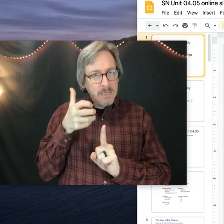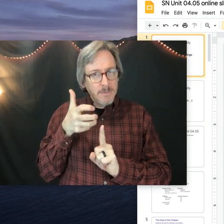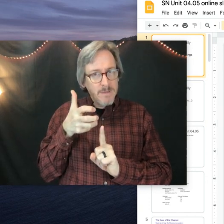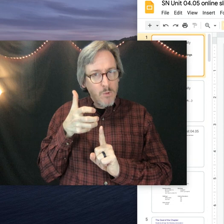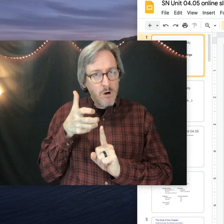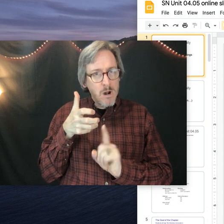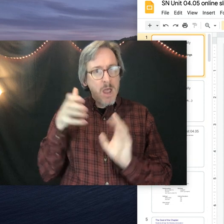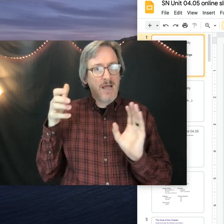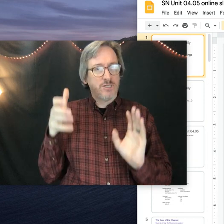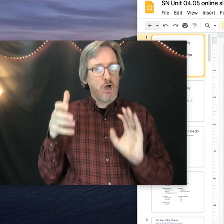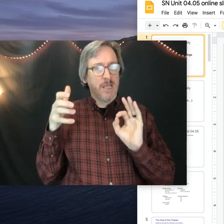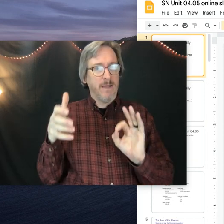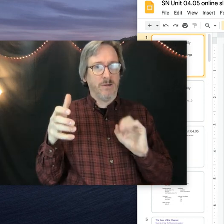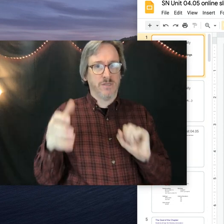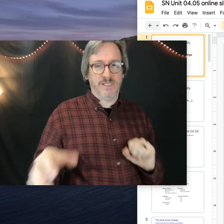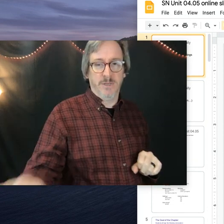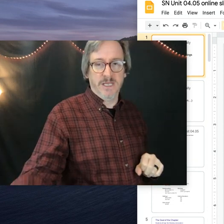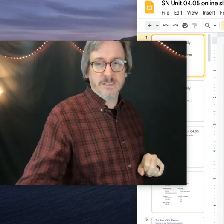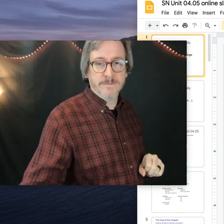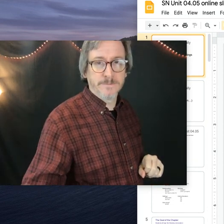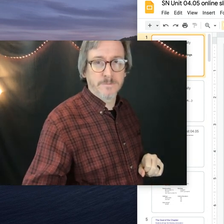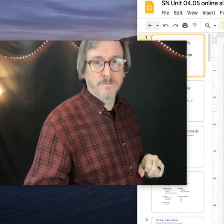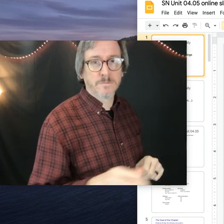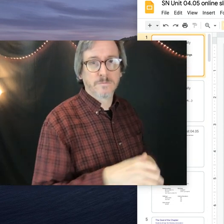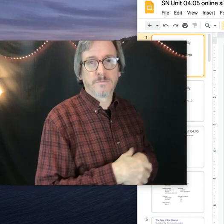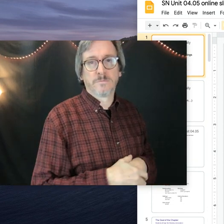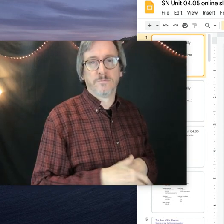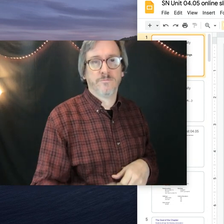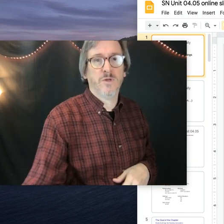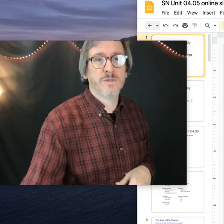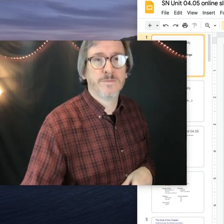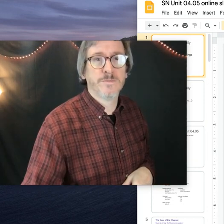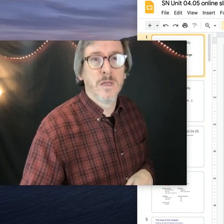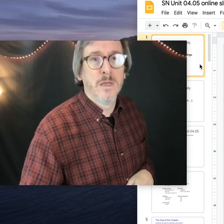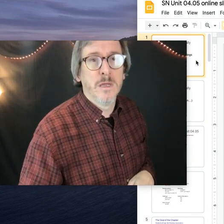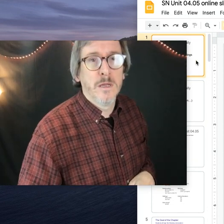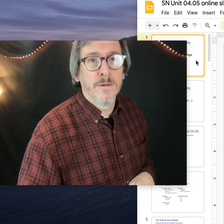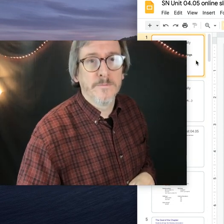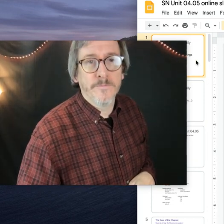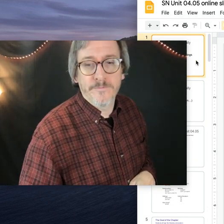expand a little bit more on talking about siblings. Oops.